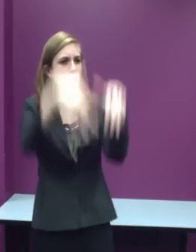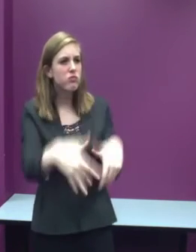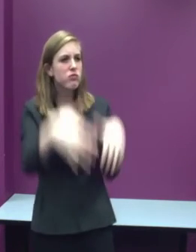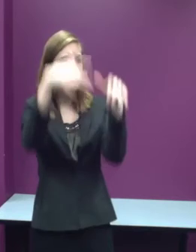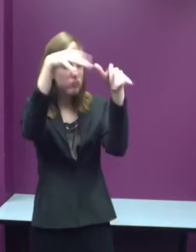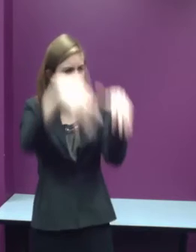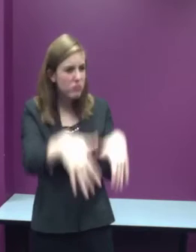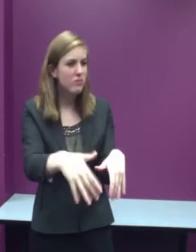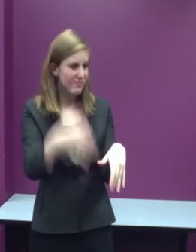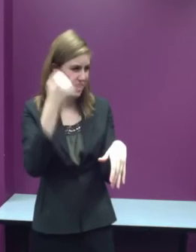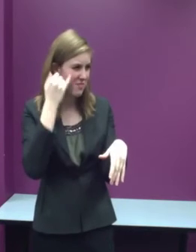and spirit of his men.